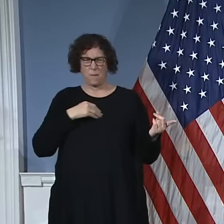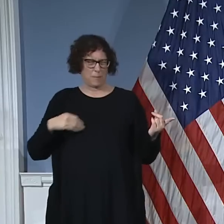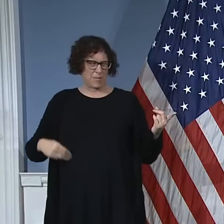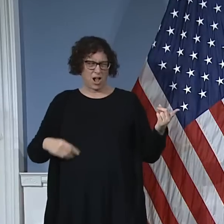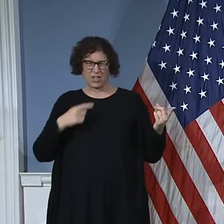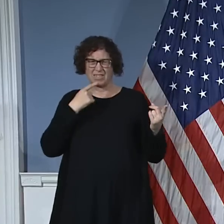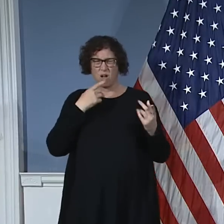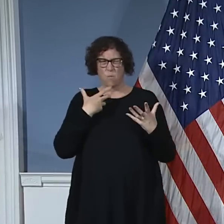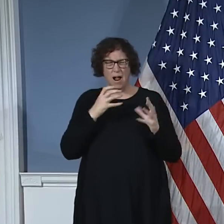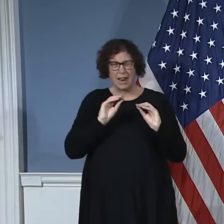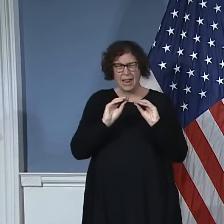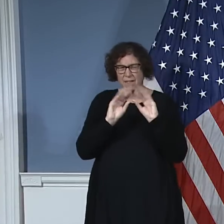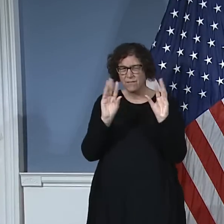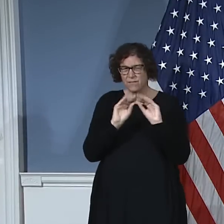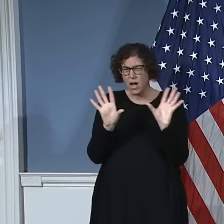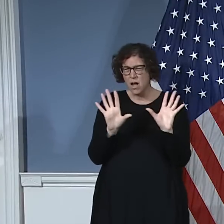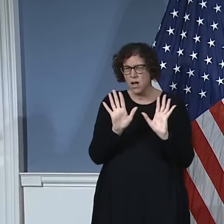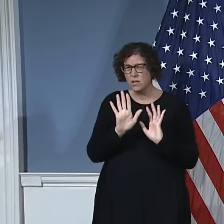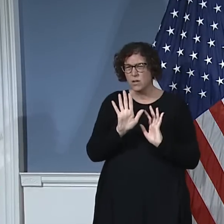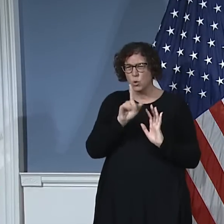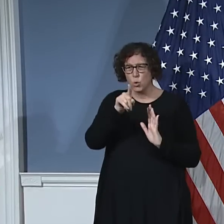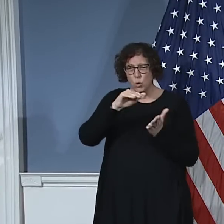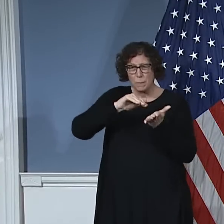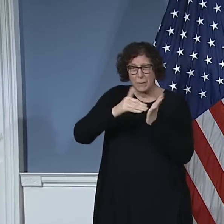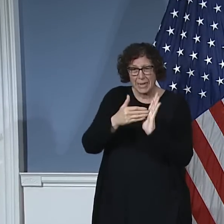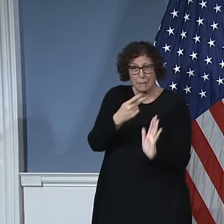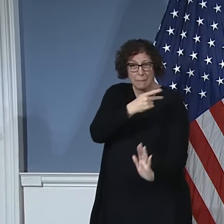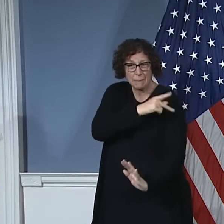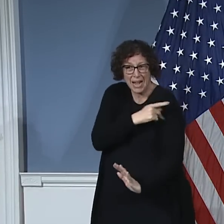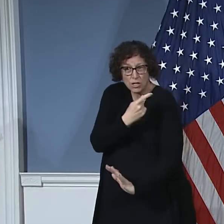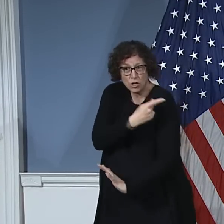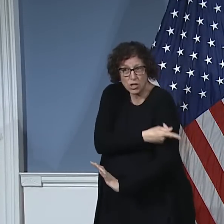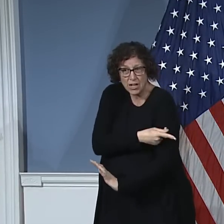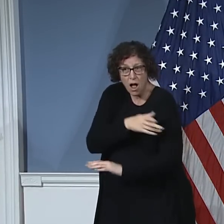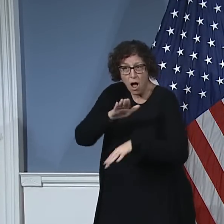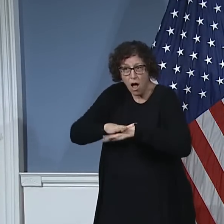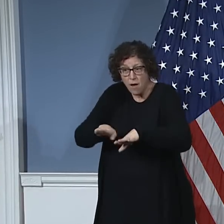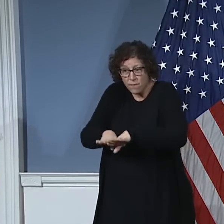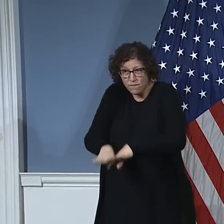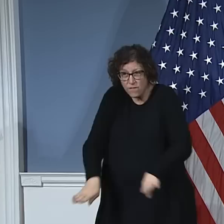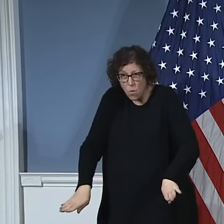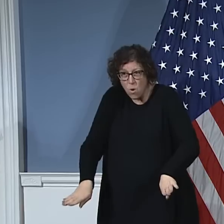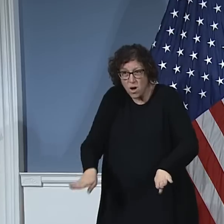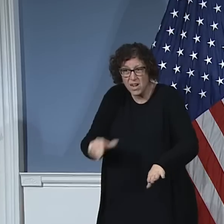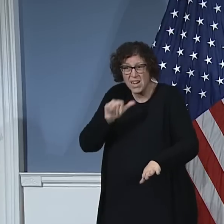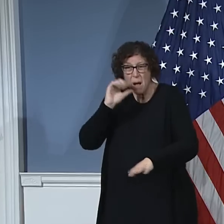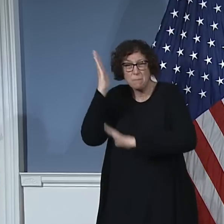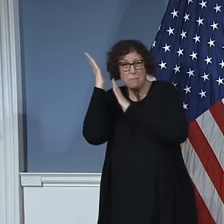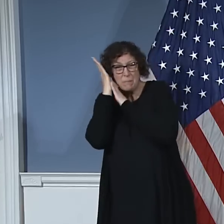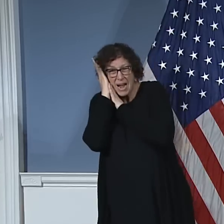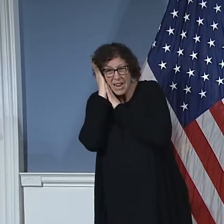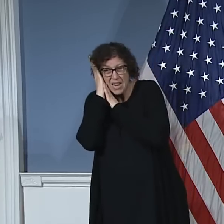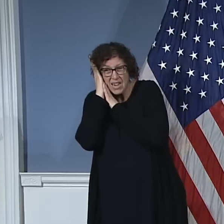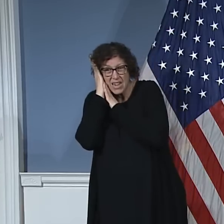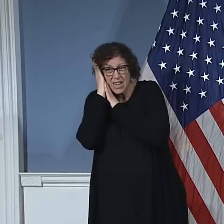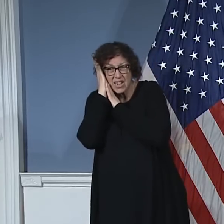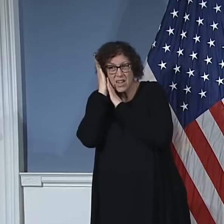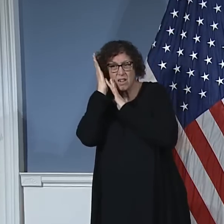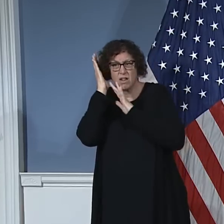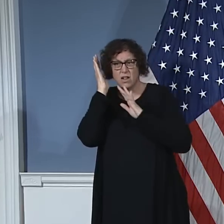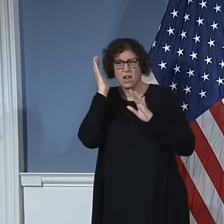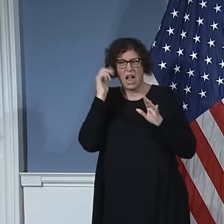being in a bed or a stretcher are on the floor? Yes. Okay, I have not heard that previously. Mitch, what have you